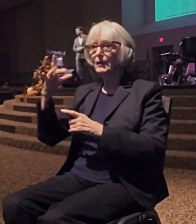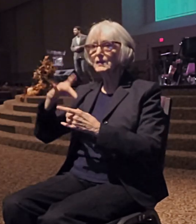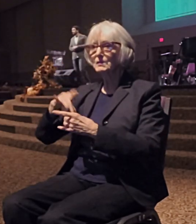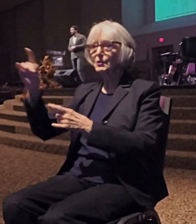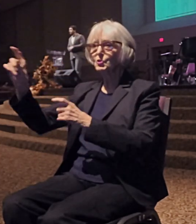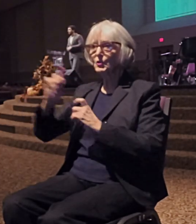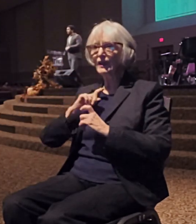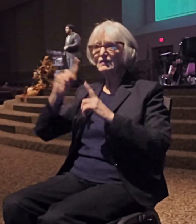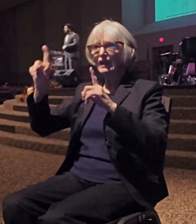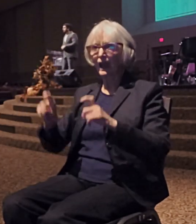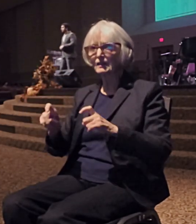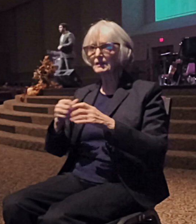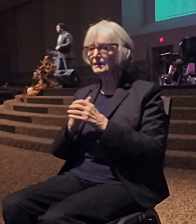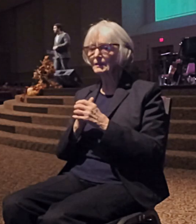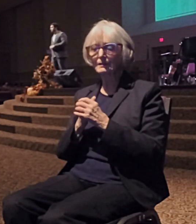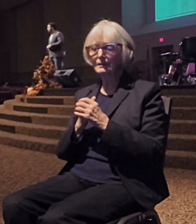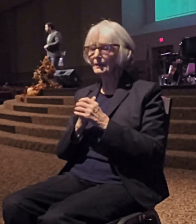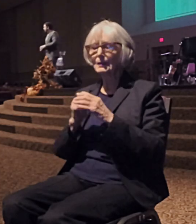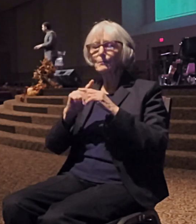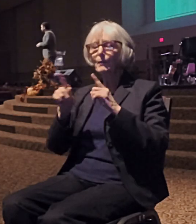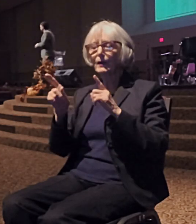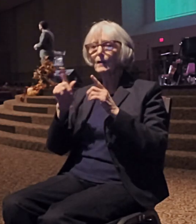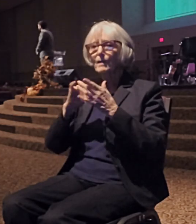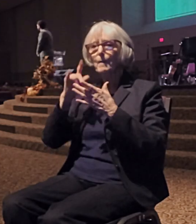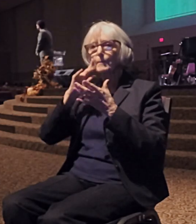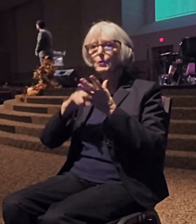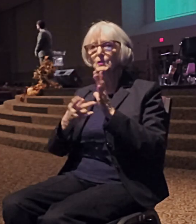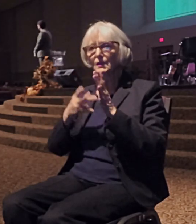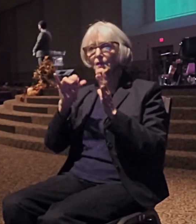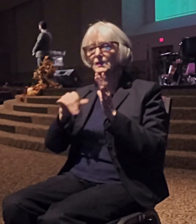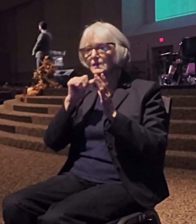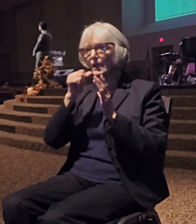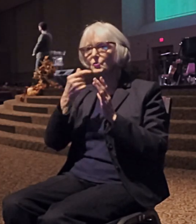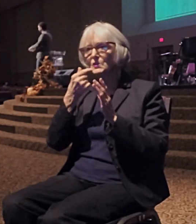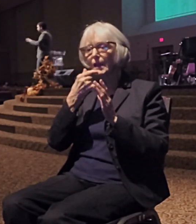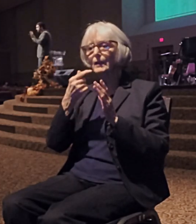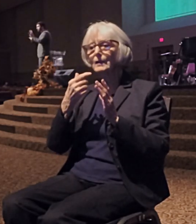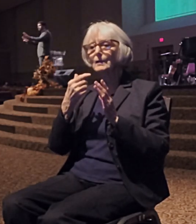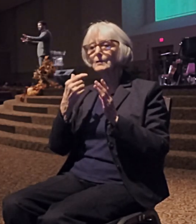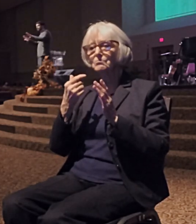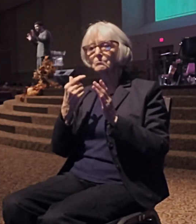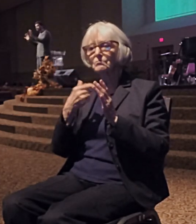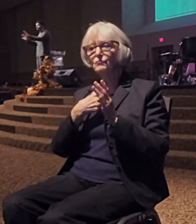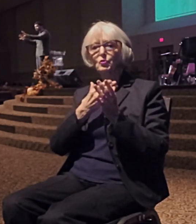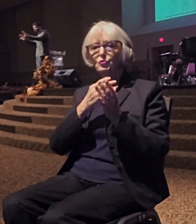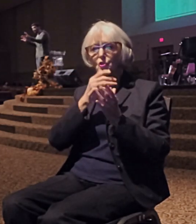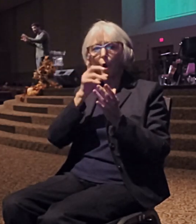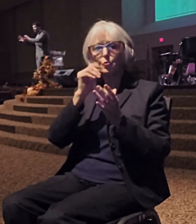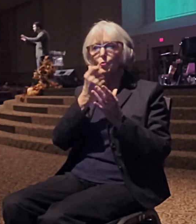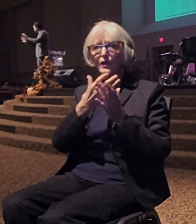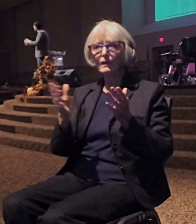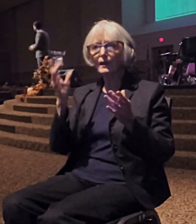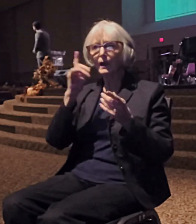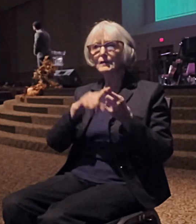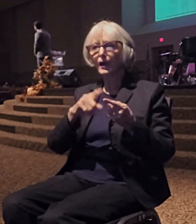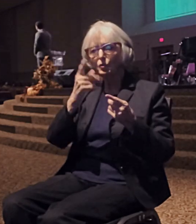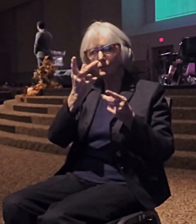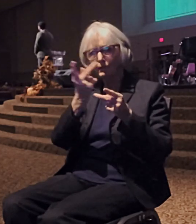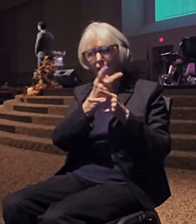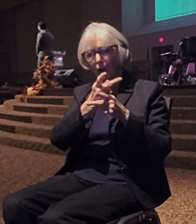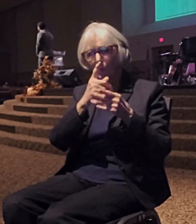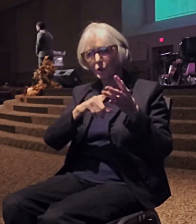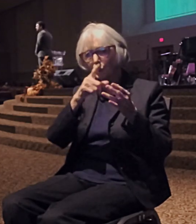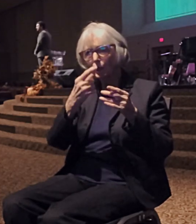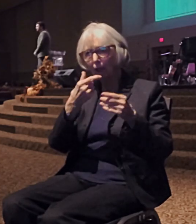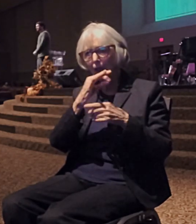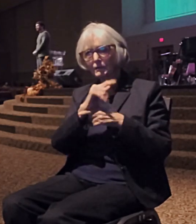tests. But the purpose of this today is not to say, all right, well, so just don't do anything until you figure out exactly what your gifts are.